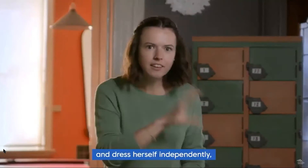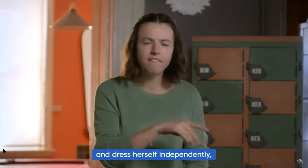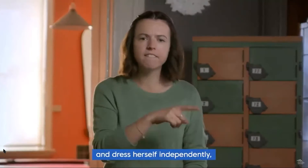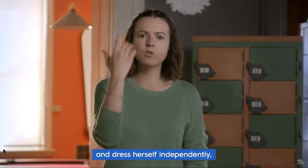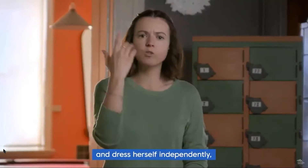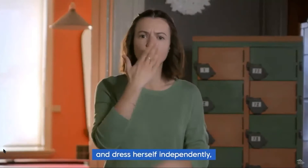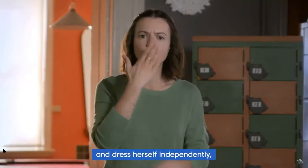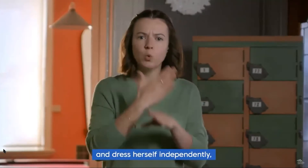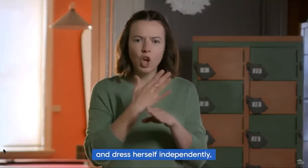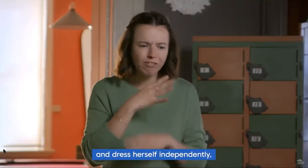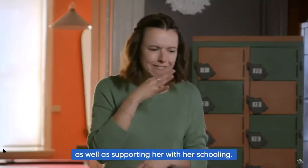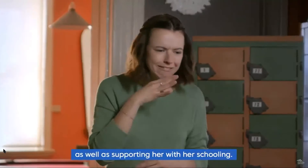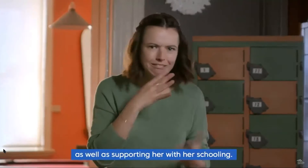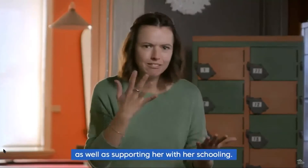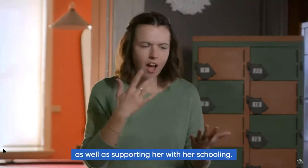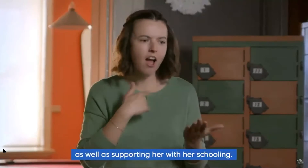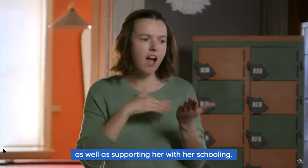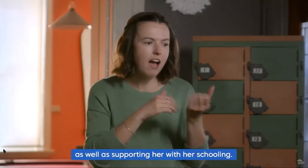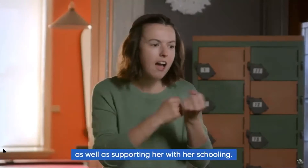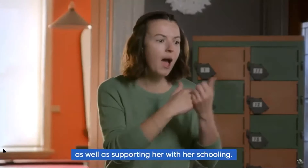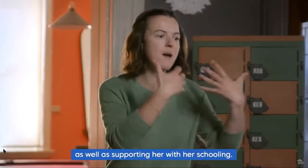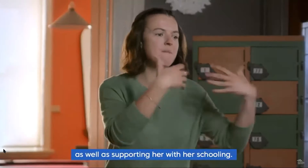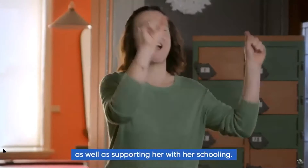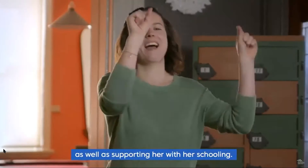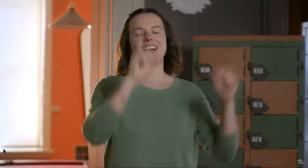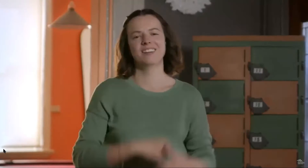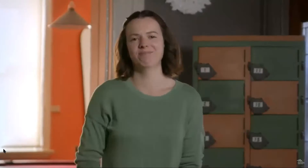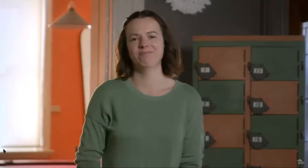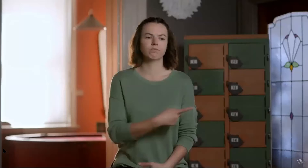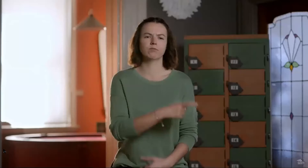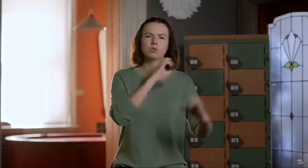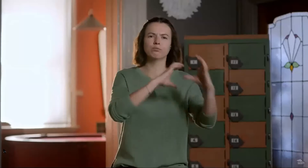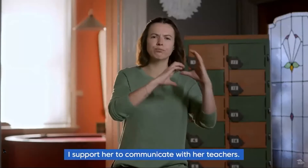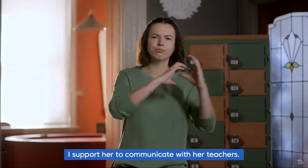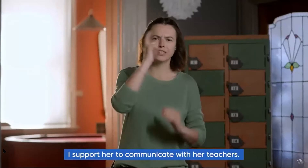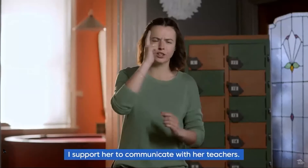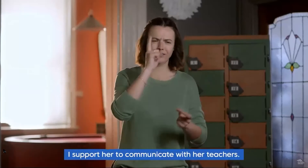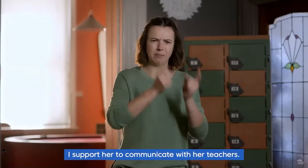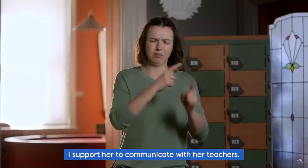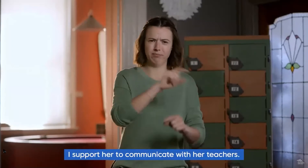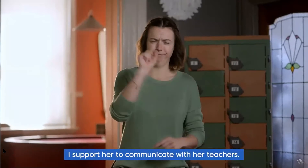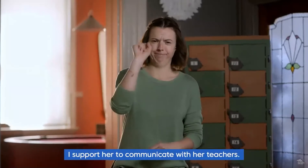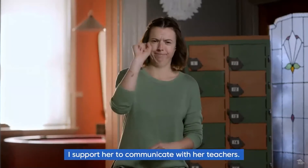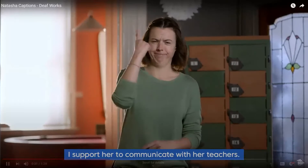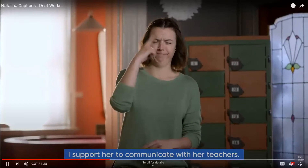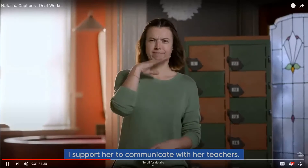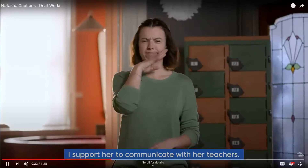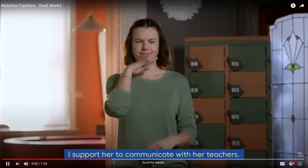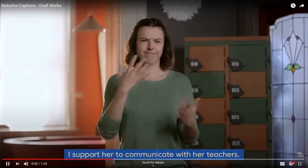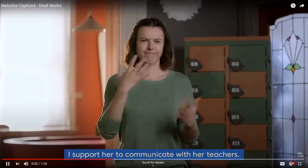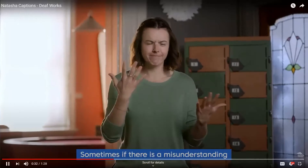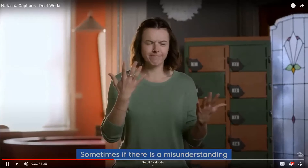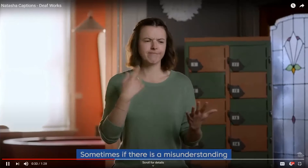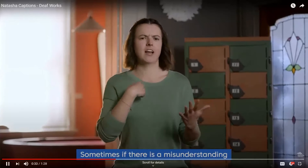dress herself independently, as well as supporting her with her schooling. I support her to communicate with her